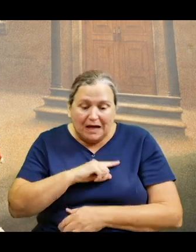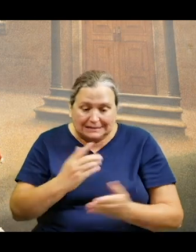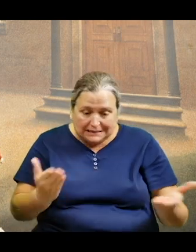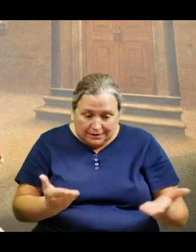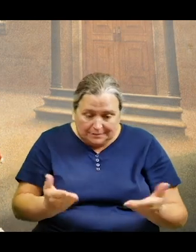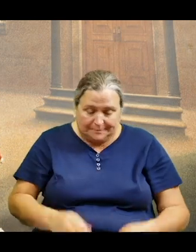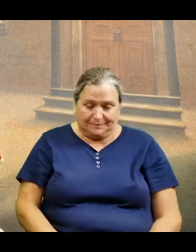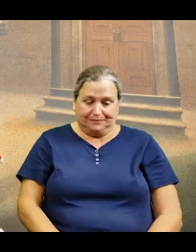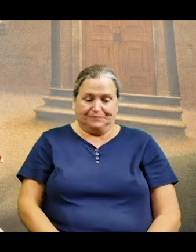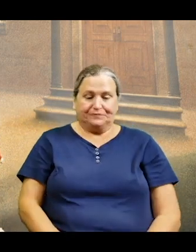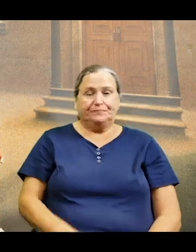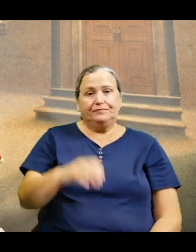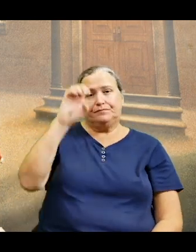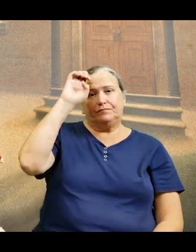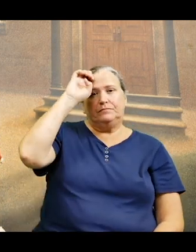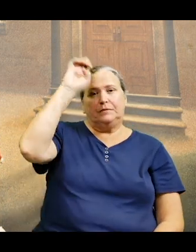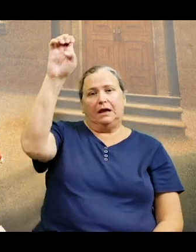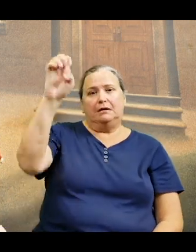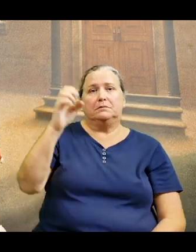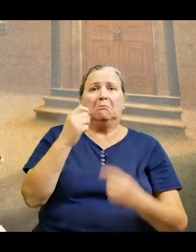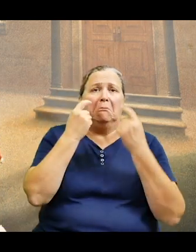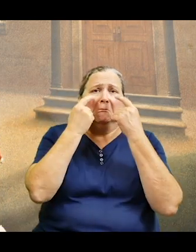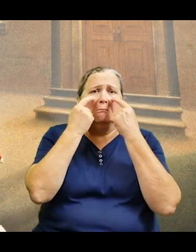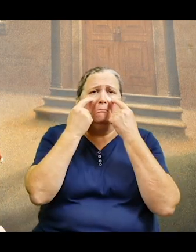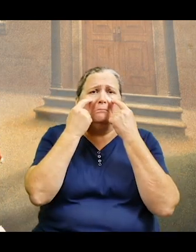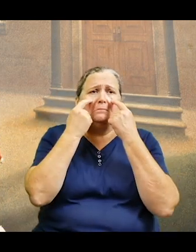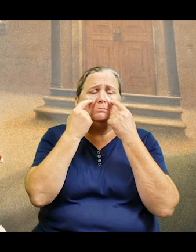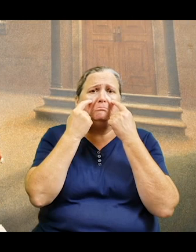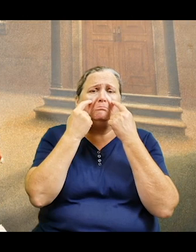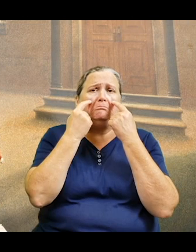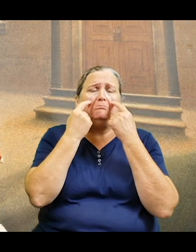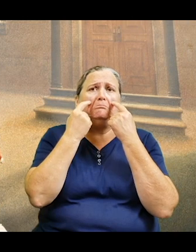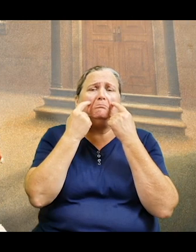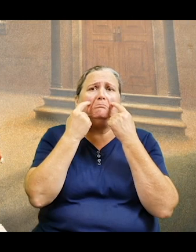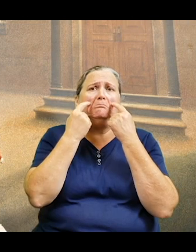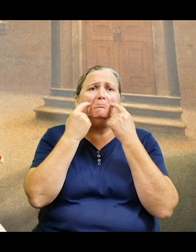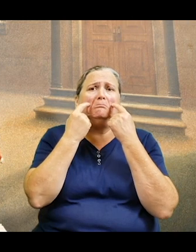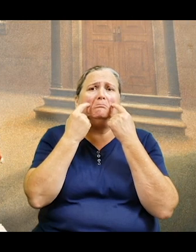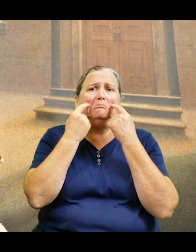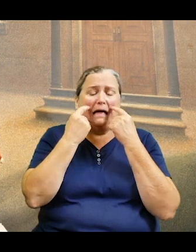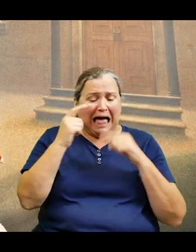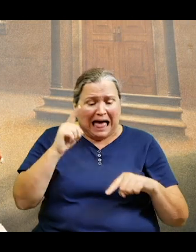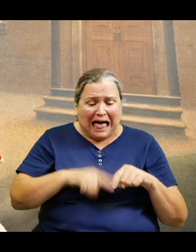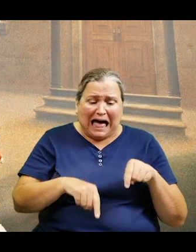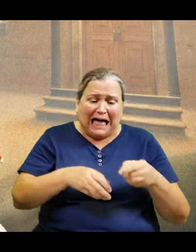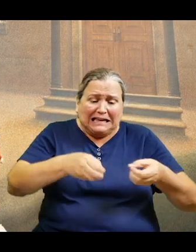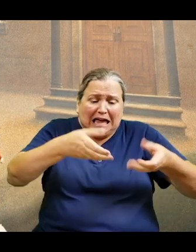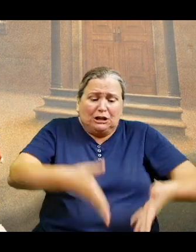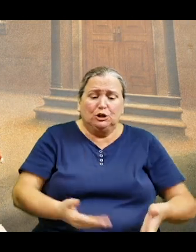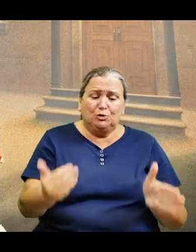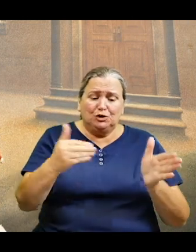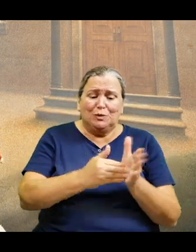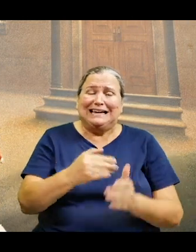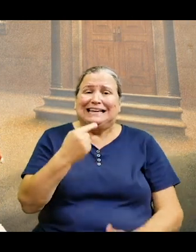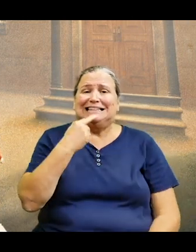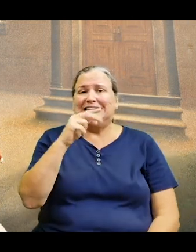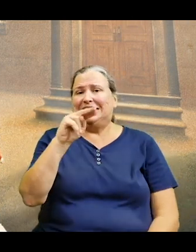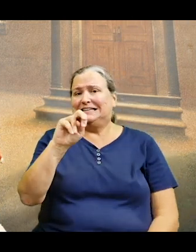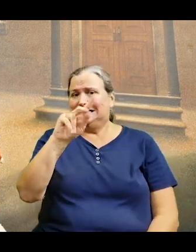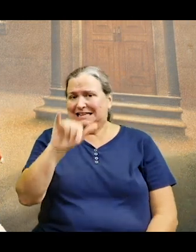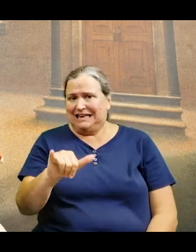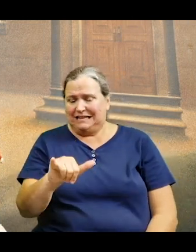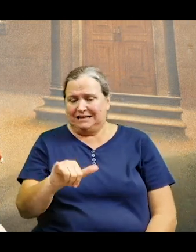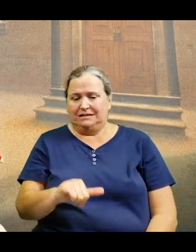Abeline. Edward started to cry. "I couldn't stand to lose you again," said Nellie. "Neither